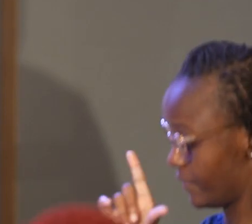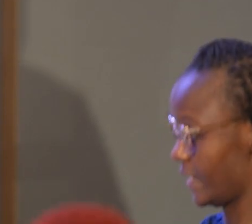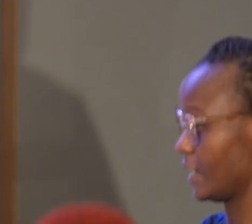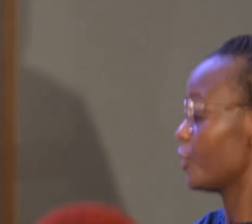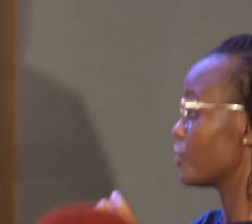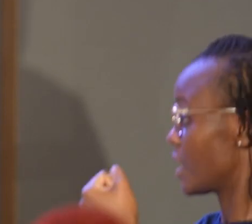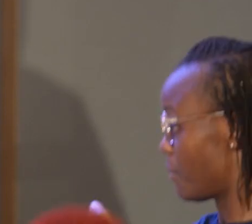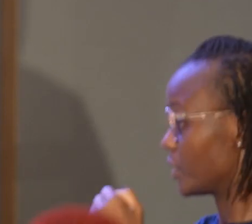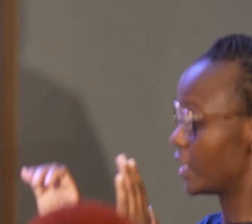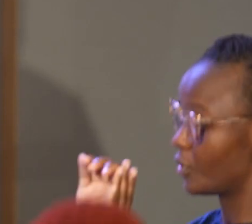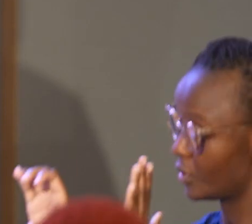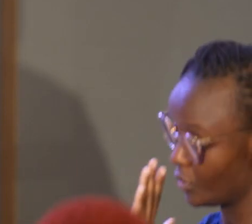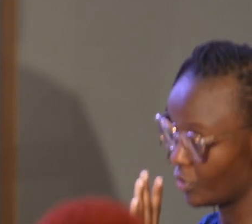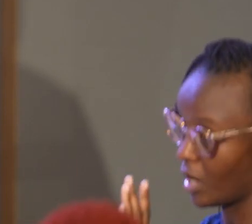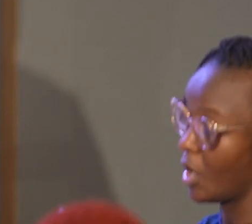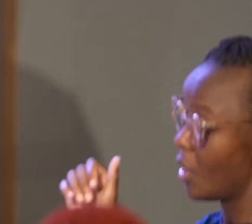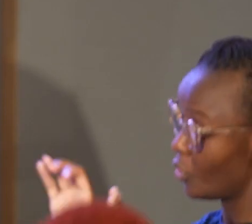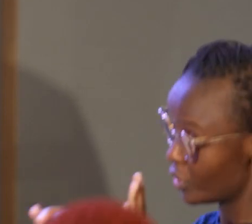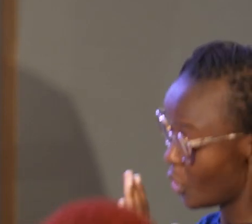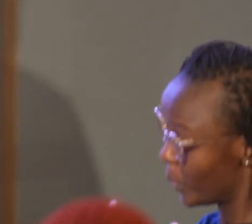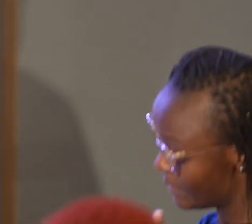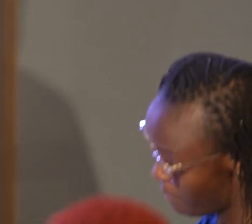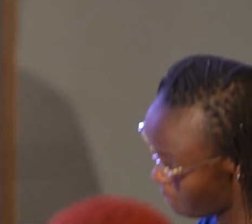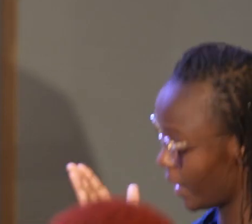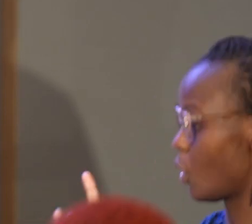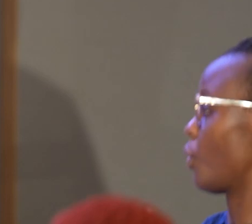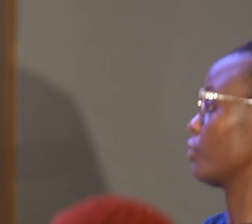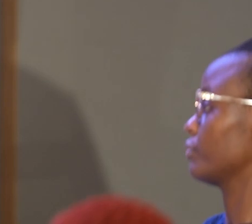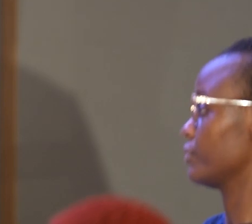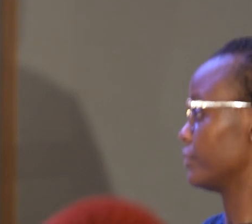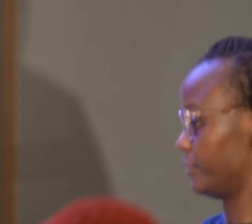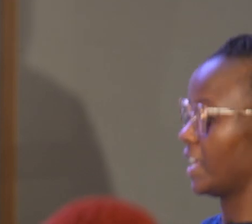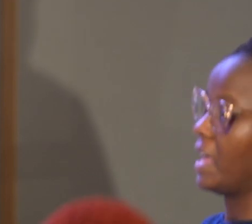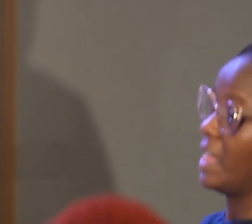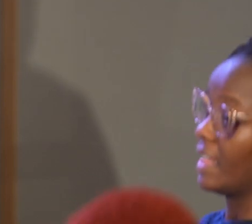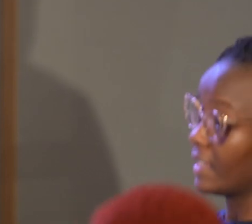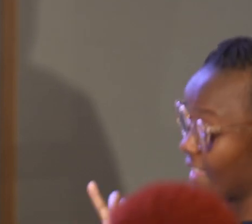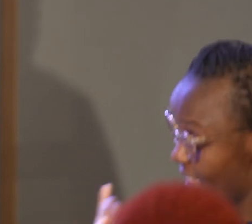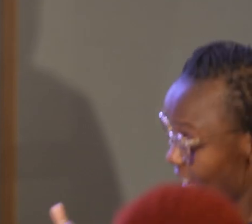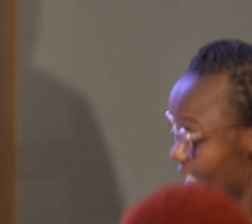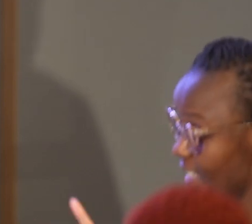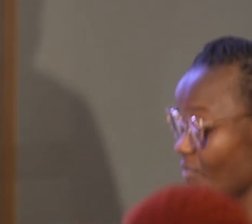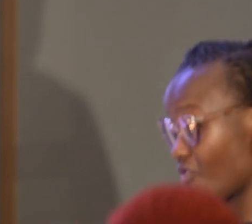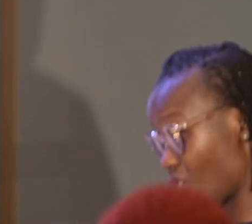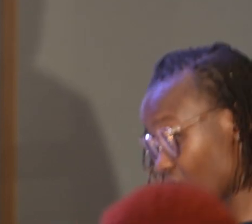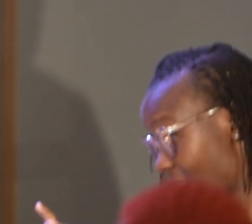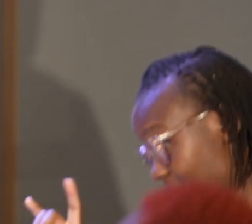the Constitution, which is the main law of the land, would we consider that as